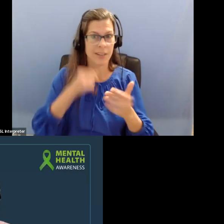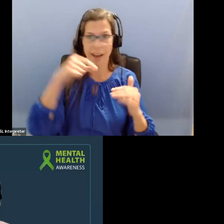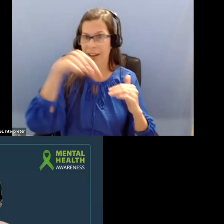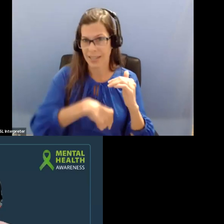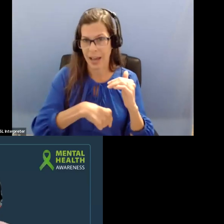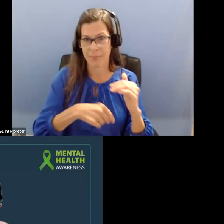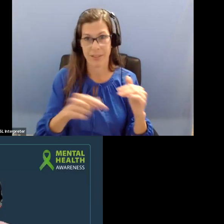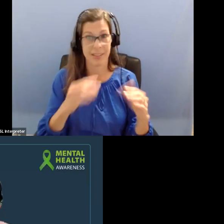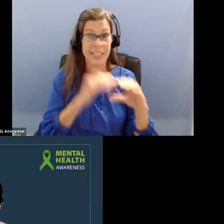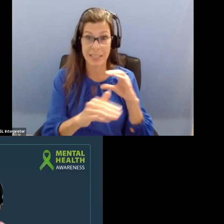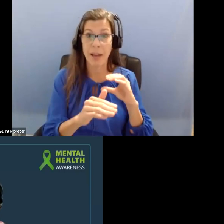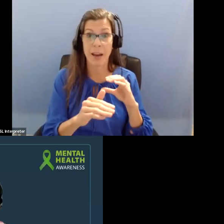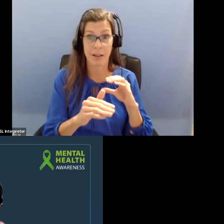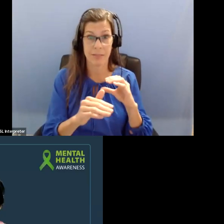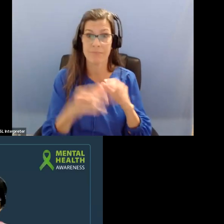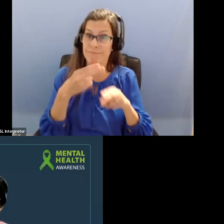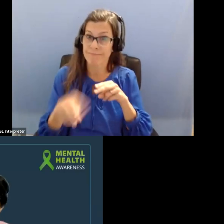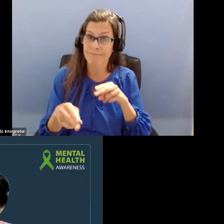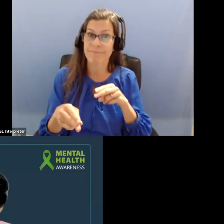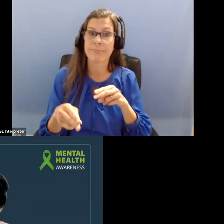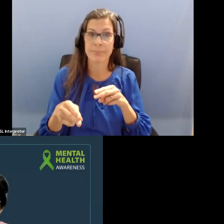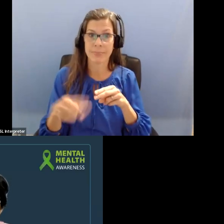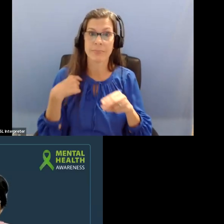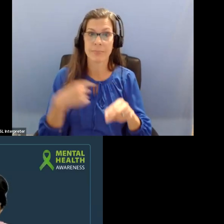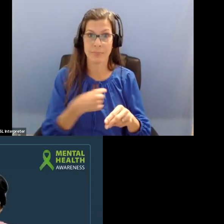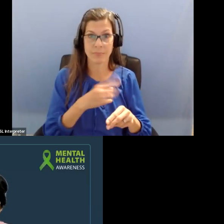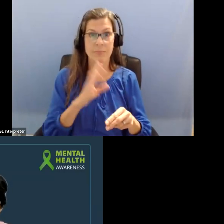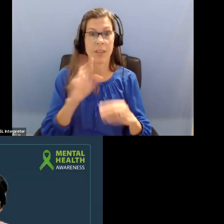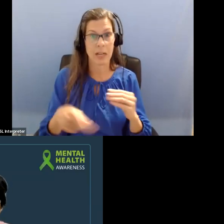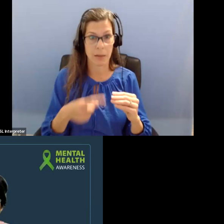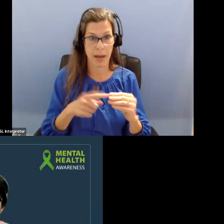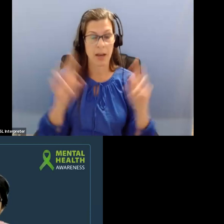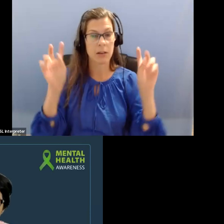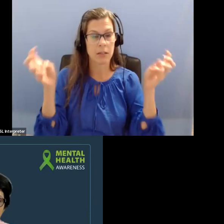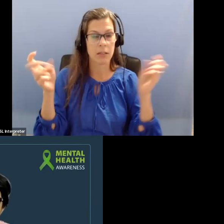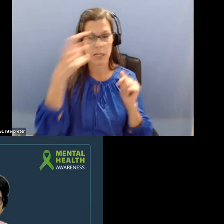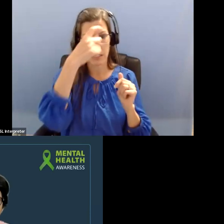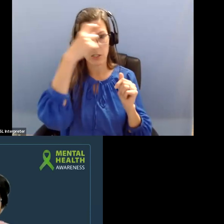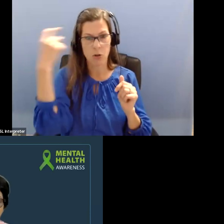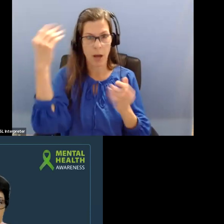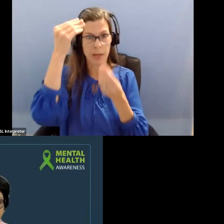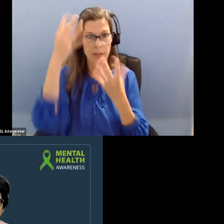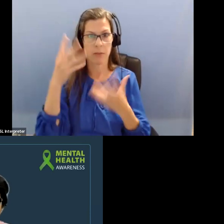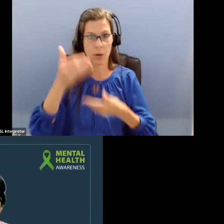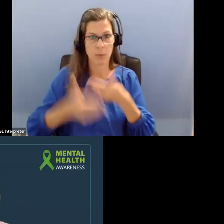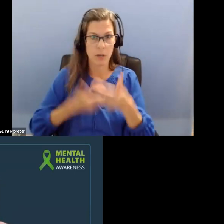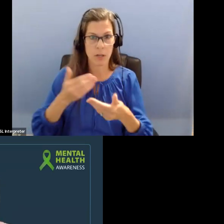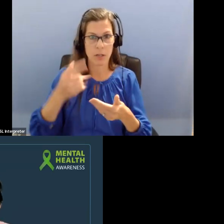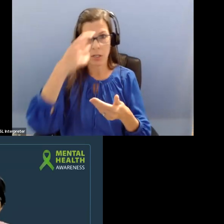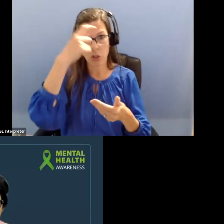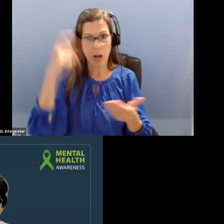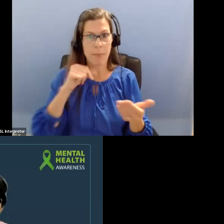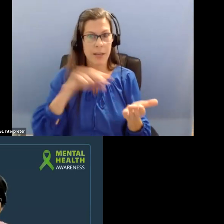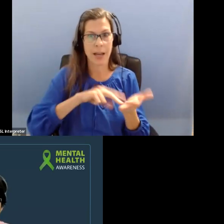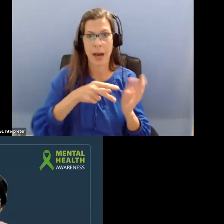that, I'll tell you something, we talk about the trauma-informed process. Trauma is not rape and being beaten up